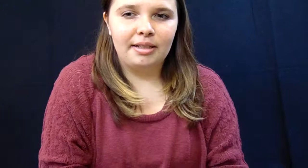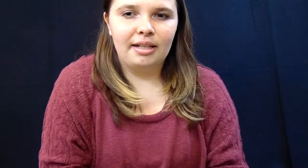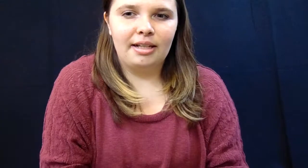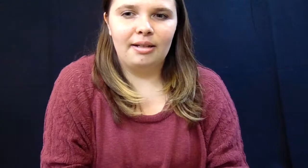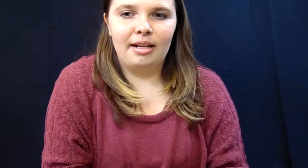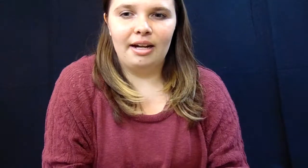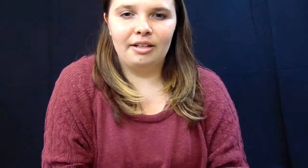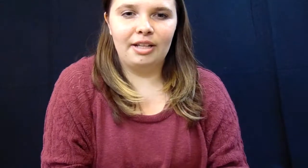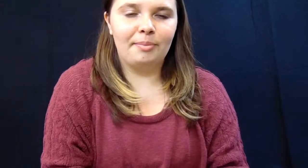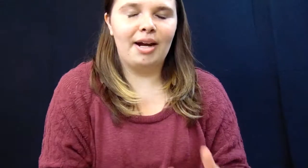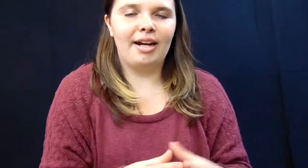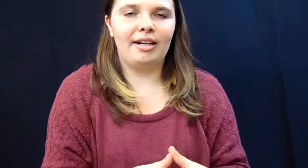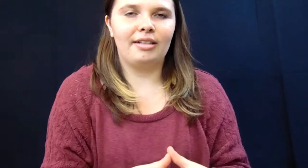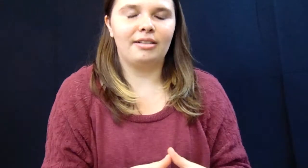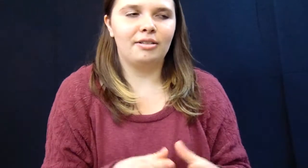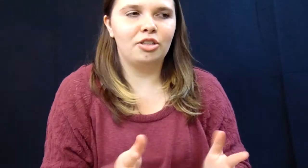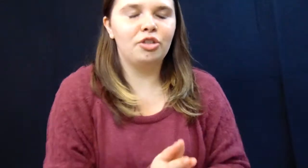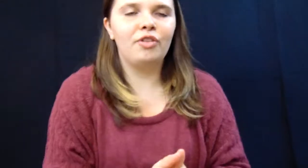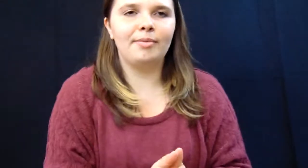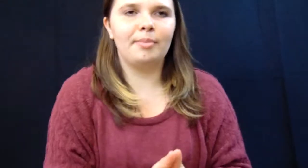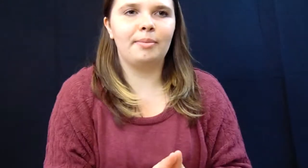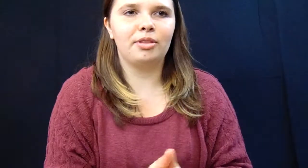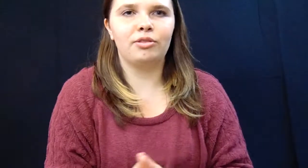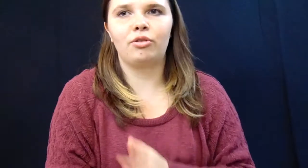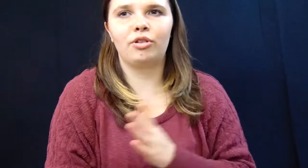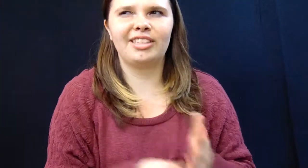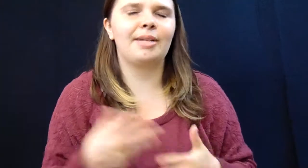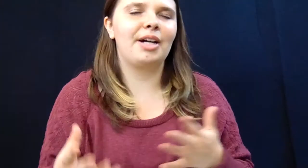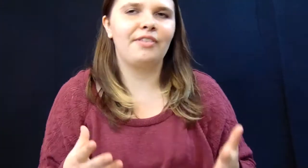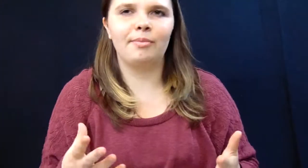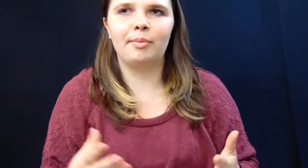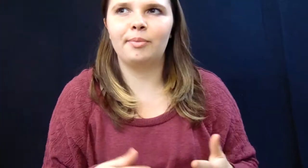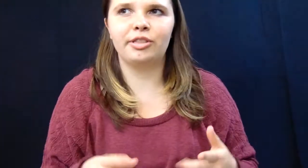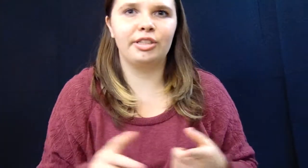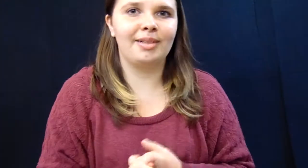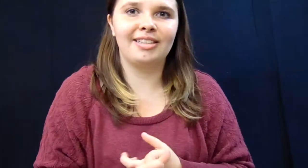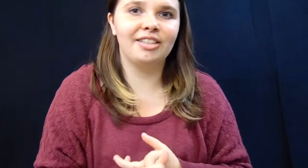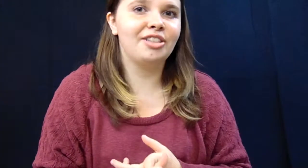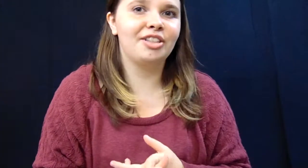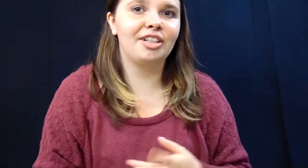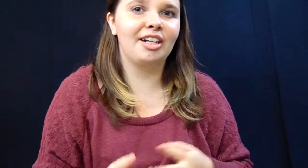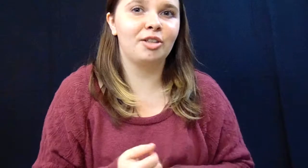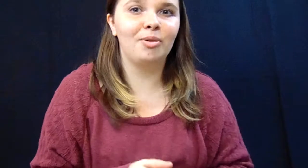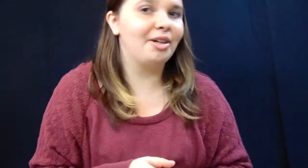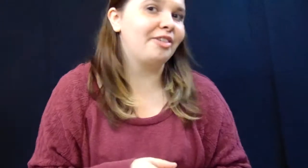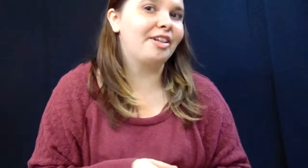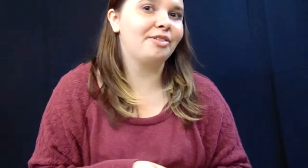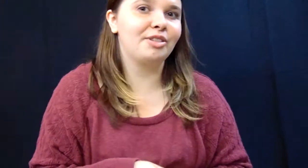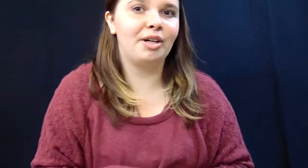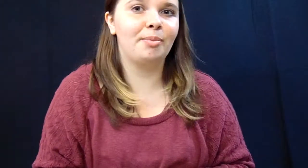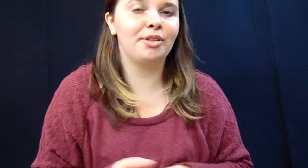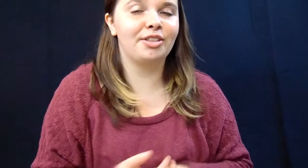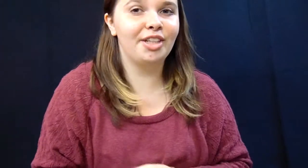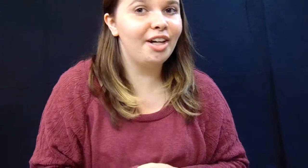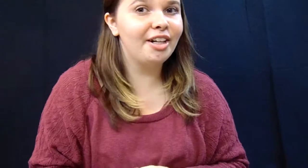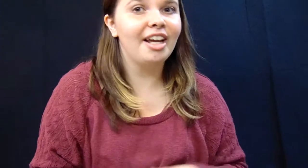and like my the two family members or semi-family members is my sister and her boyfriend was up with their dog